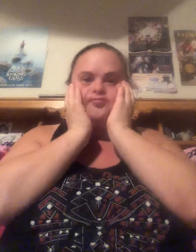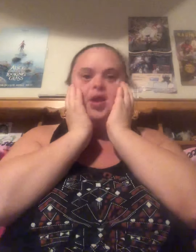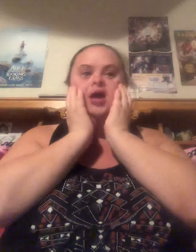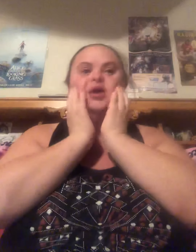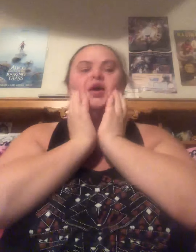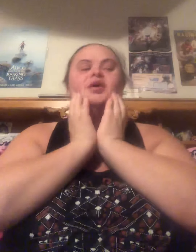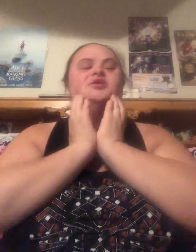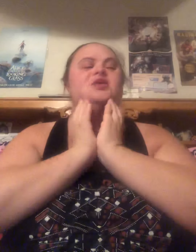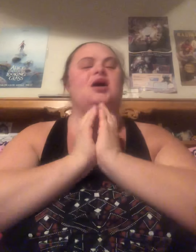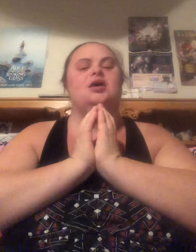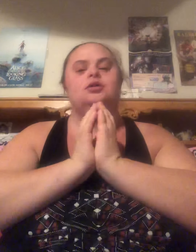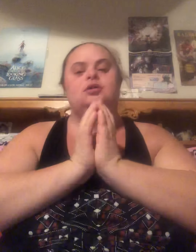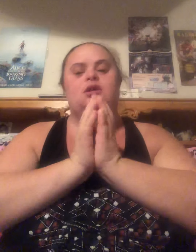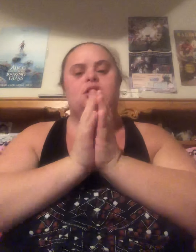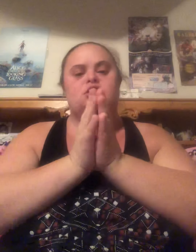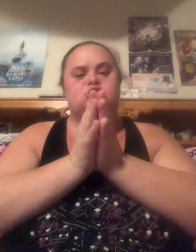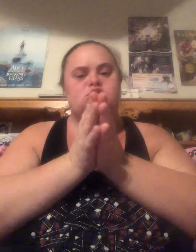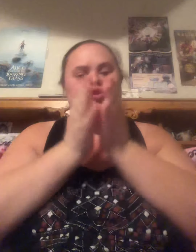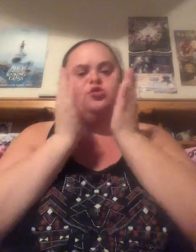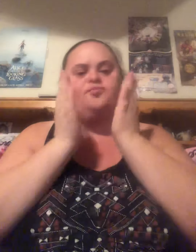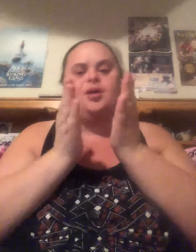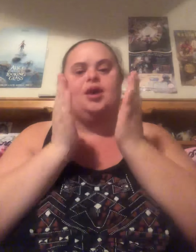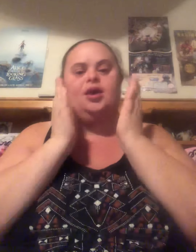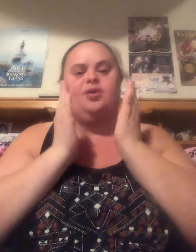I guess I need you, baby.